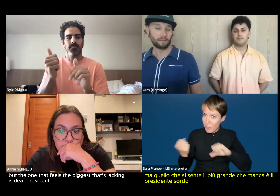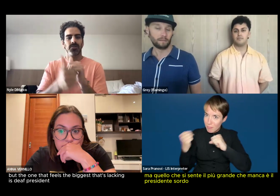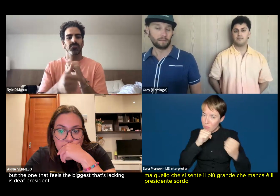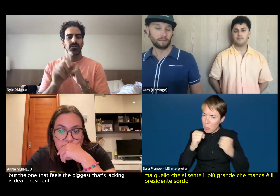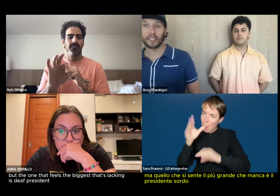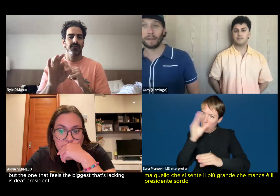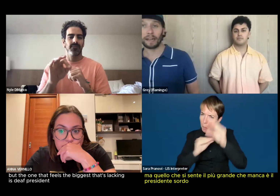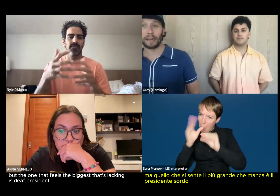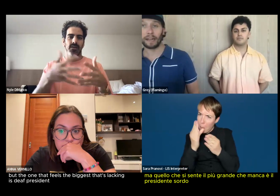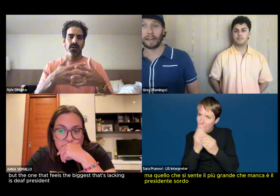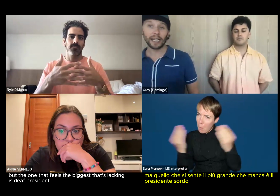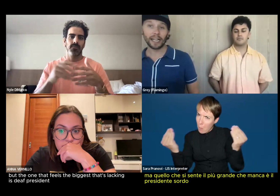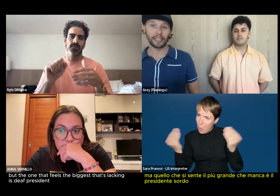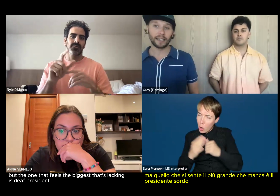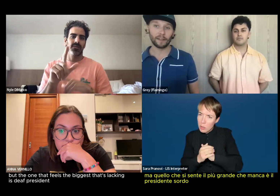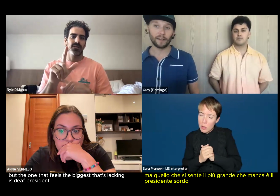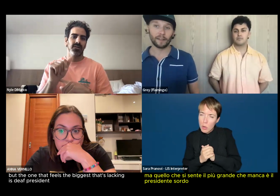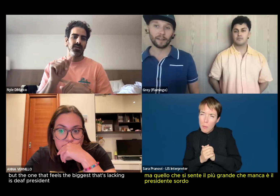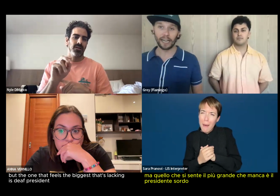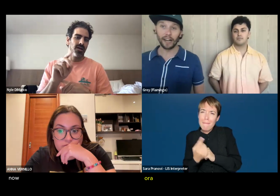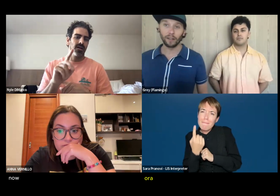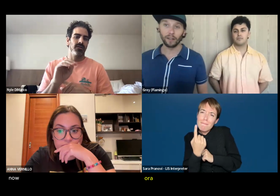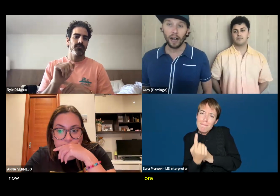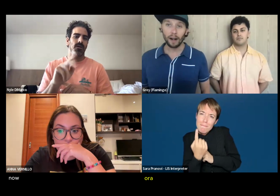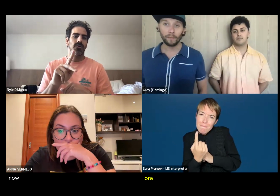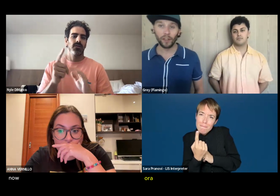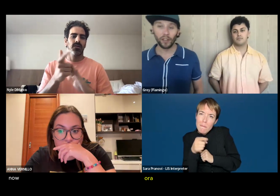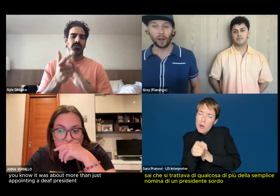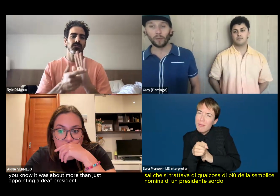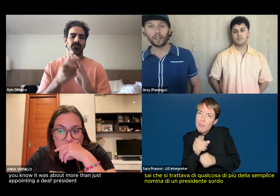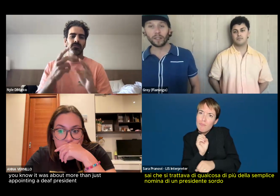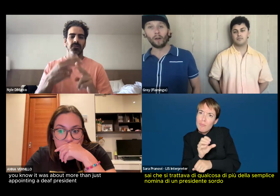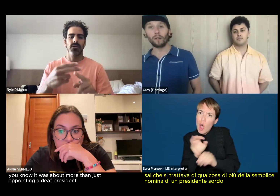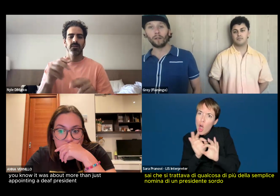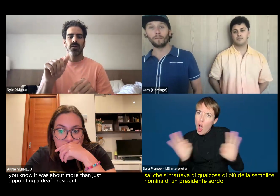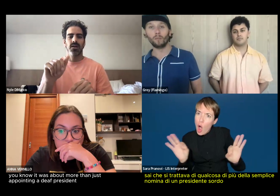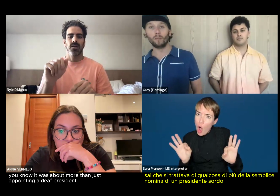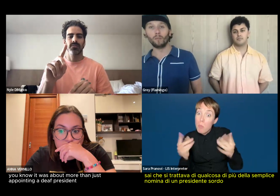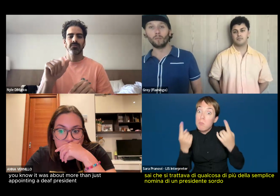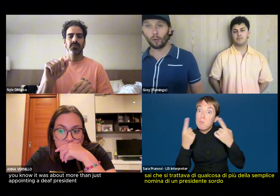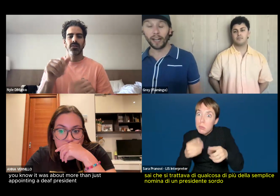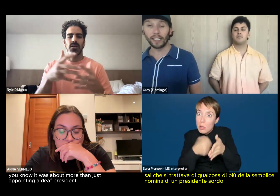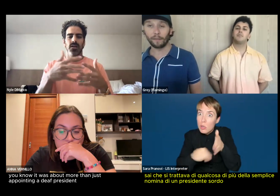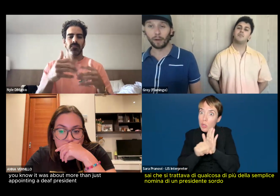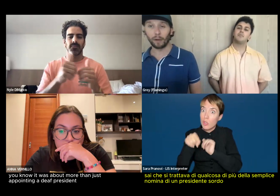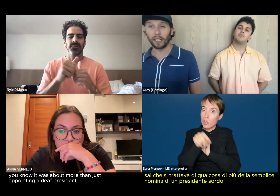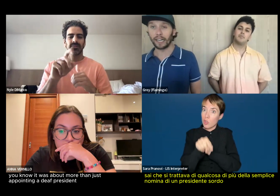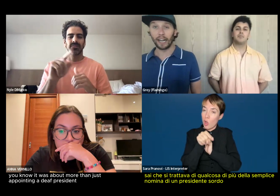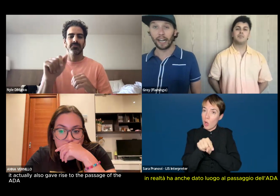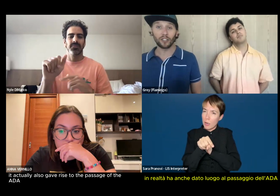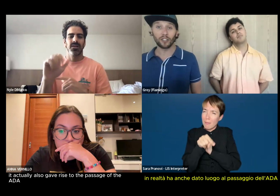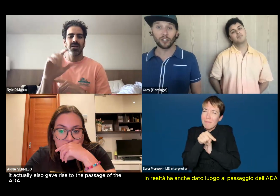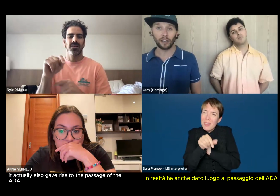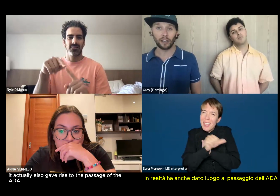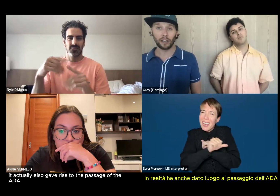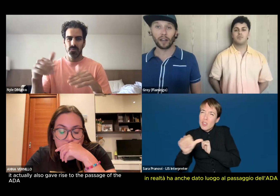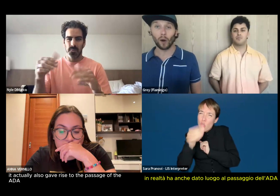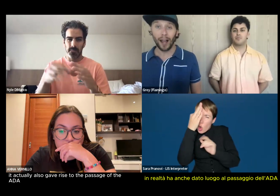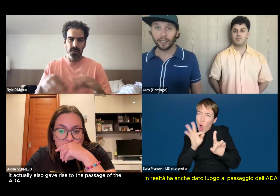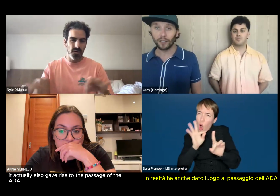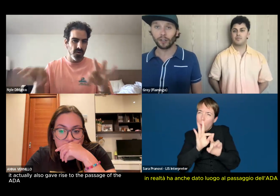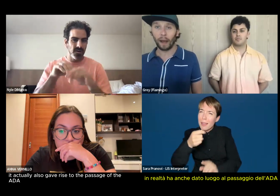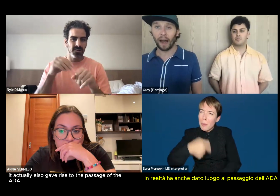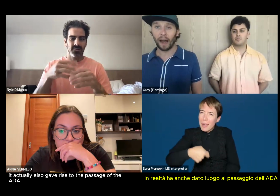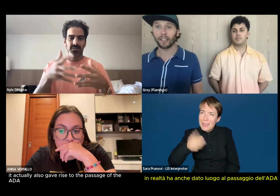one that feels the biggest that's lacking is Deaf President Now. You know, it was about more than just appointing a deaf president. It actually also